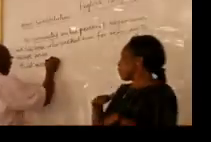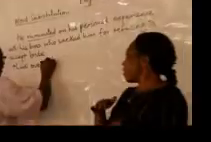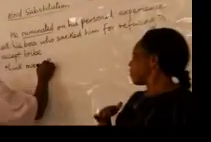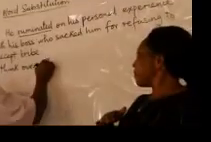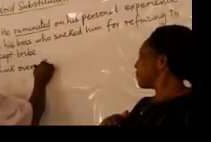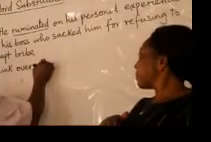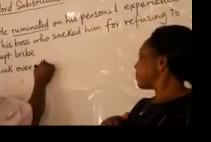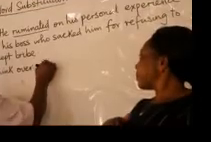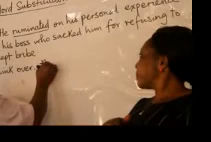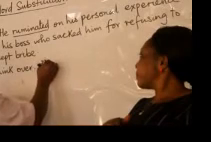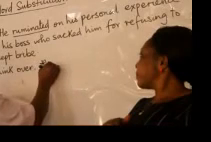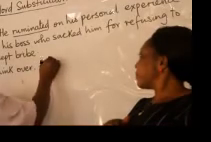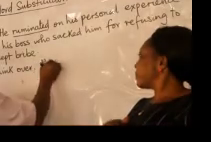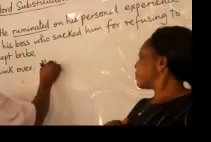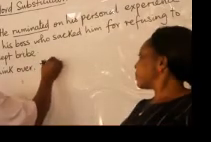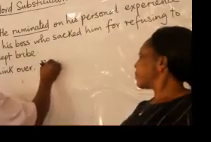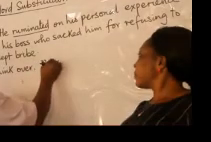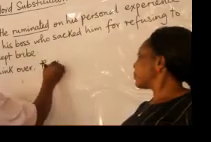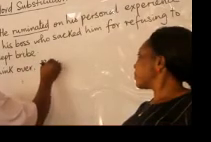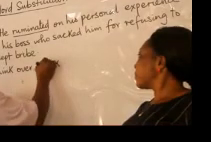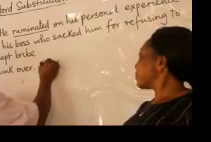think,